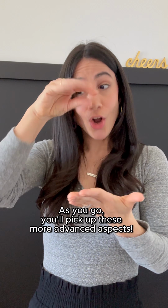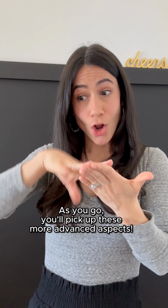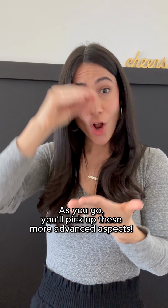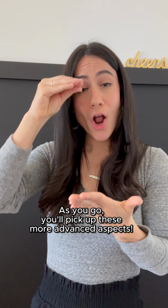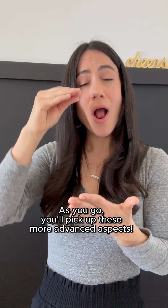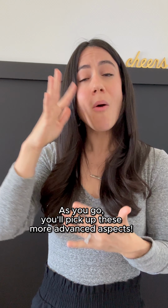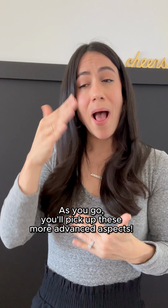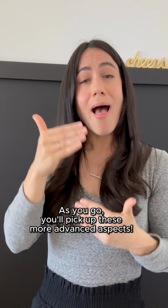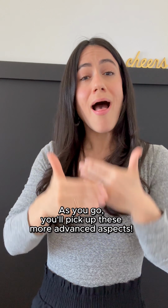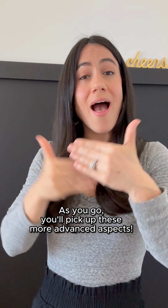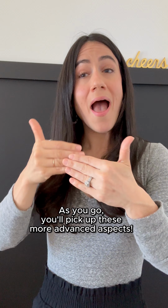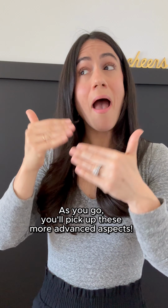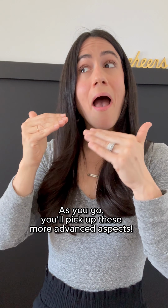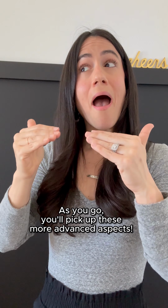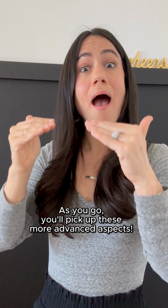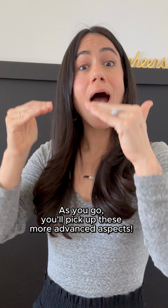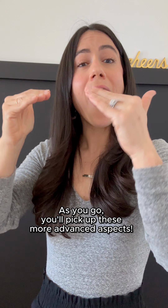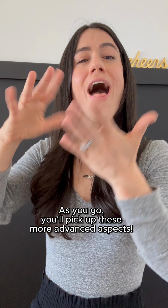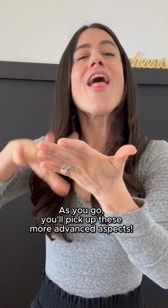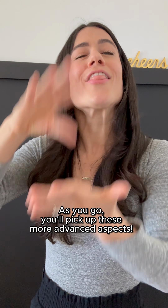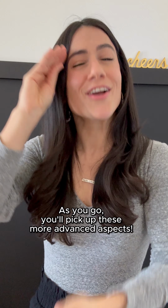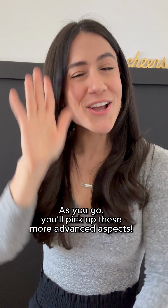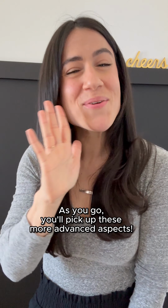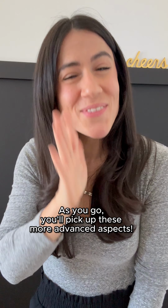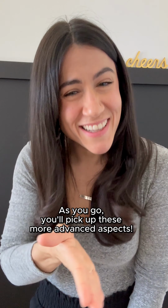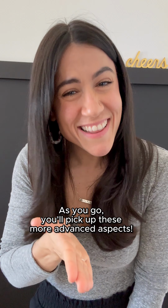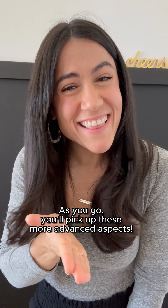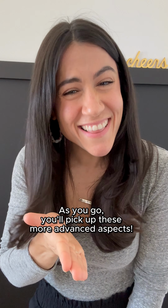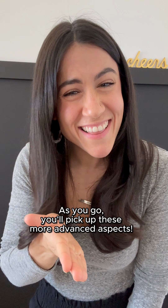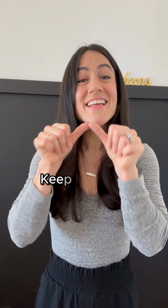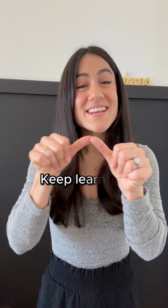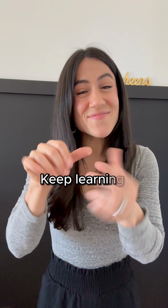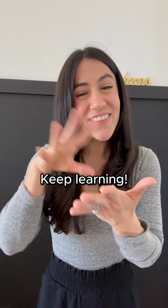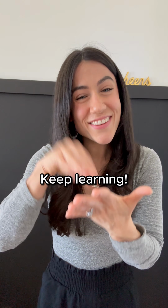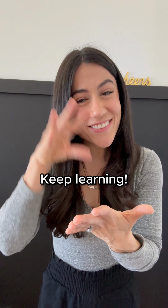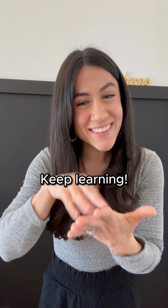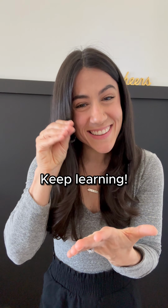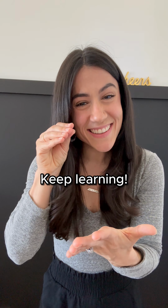you go, you'll pick up these more advanced aspects. Keep learning.